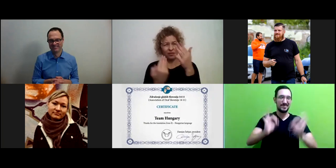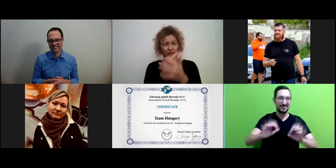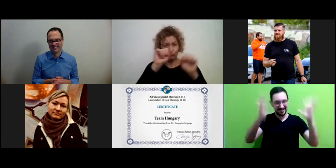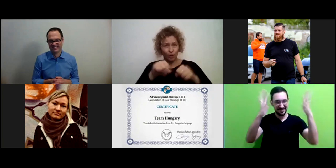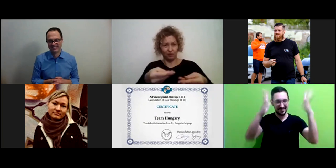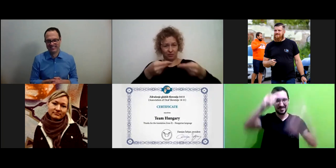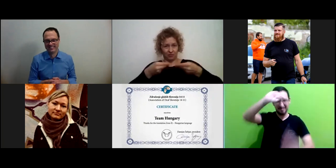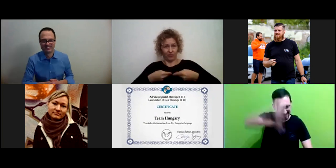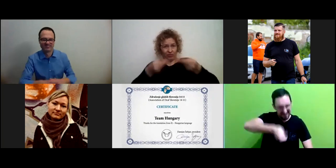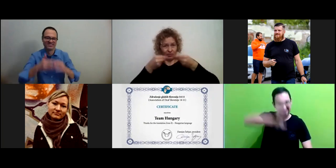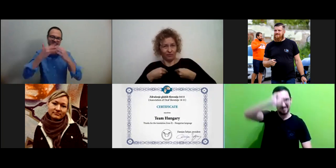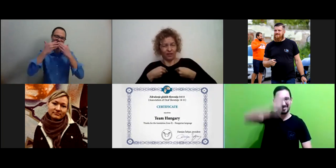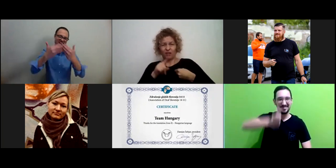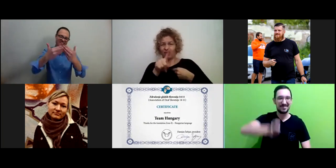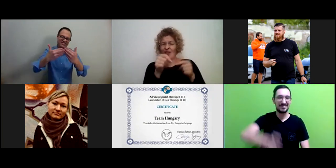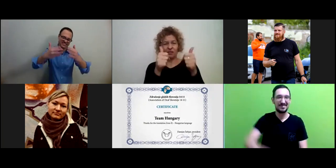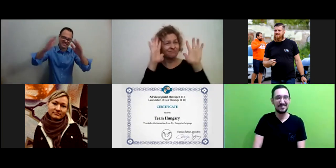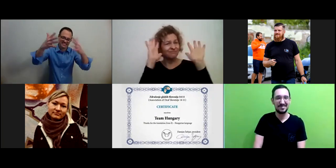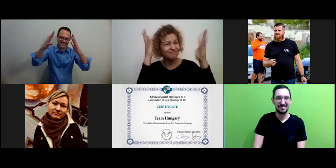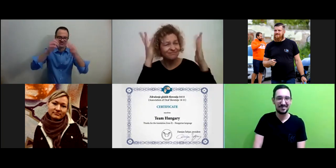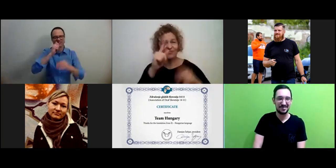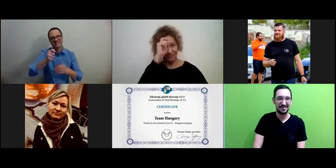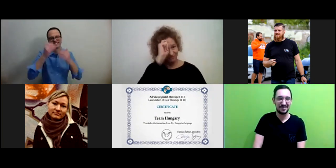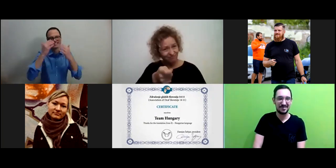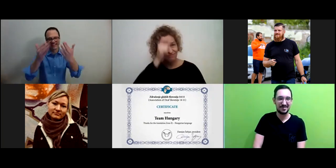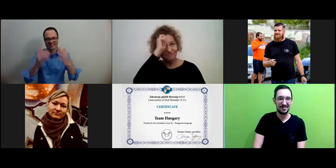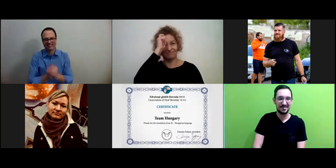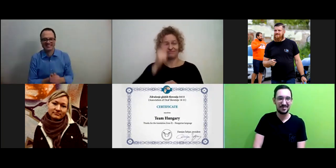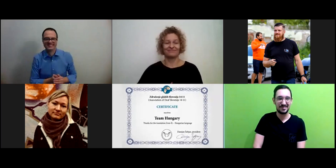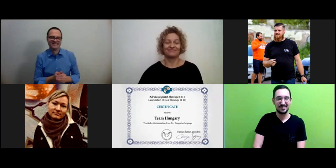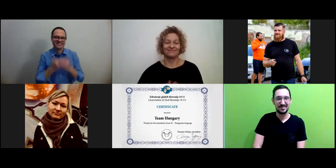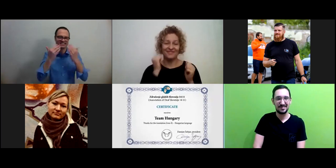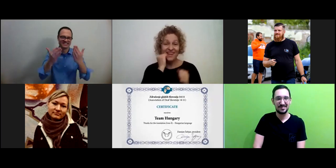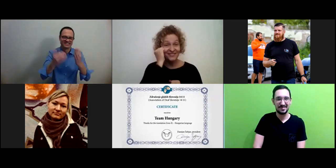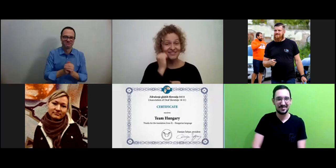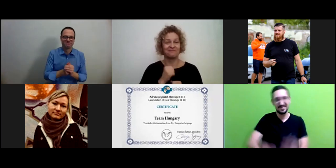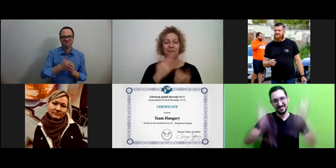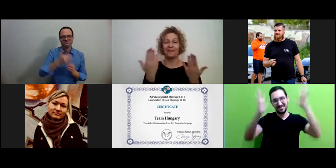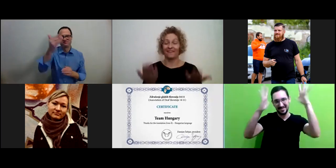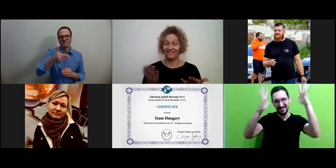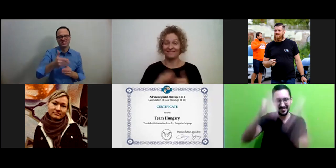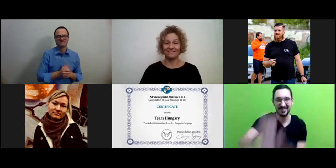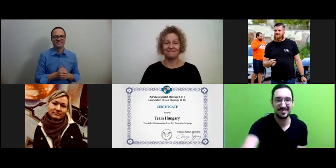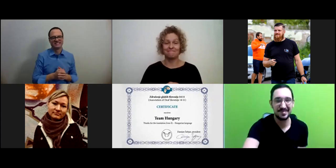me experience this. Thank you very much, and respect. Thank you, Hungary.